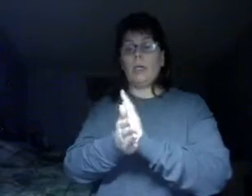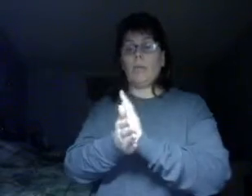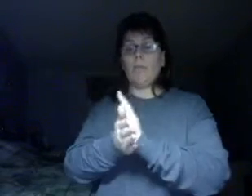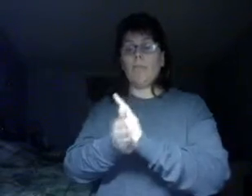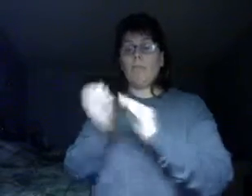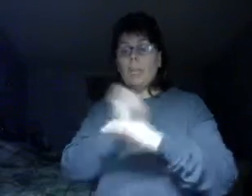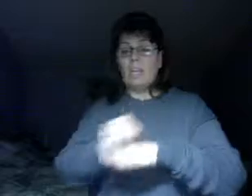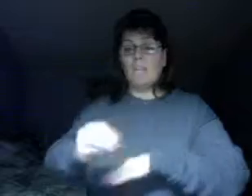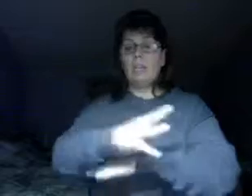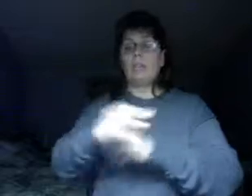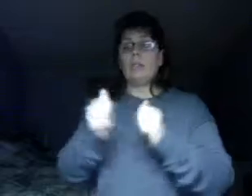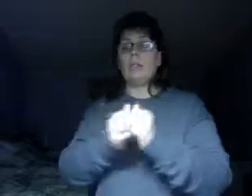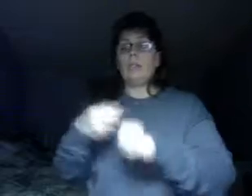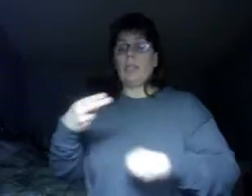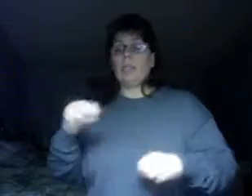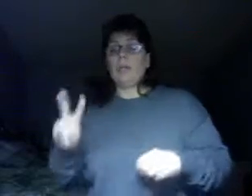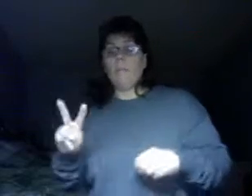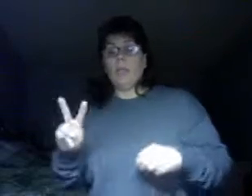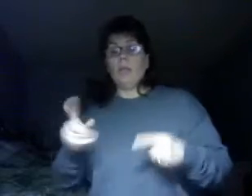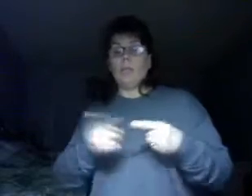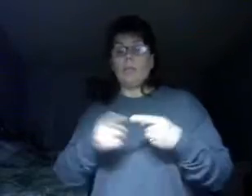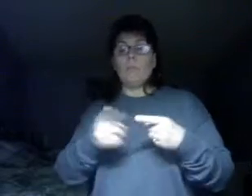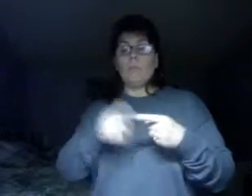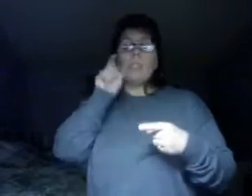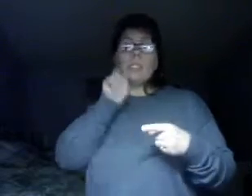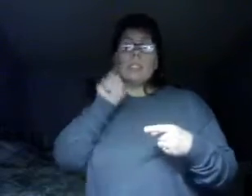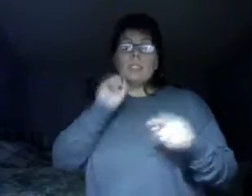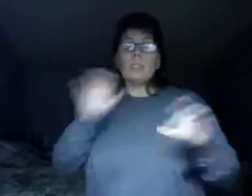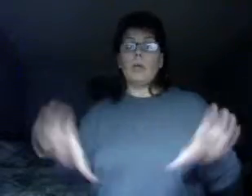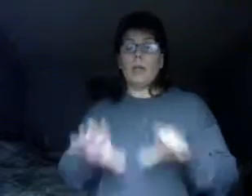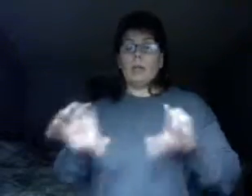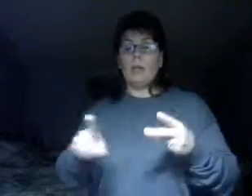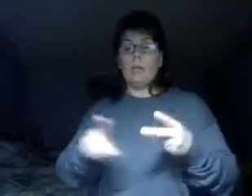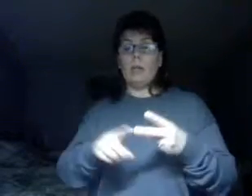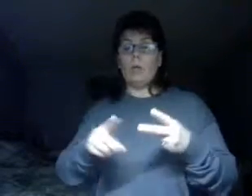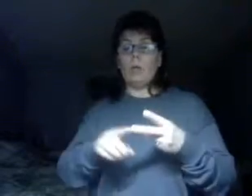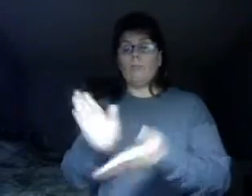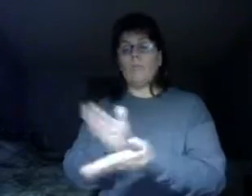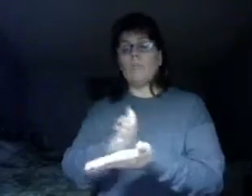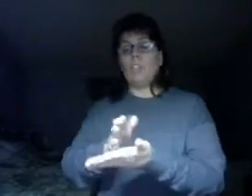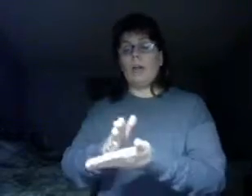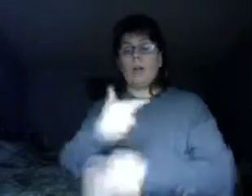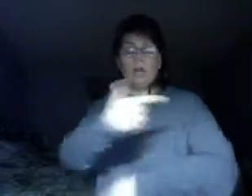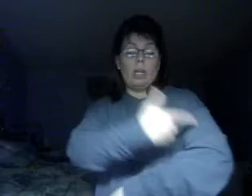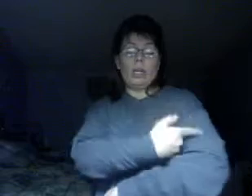activity or sharing needles and syringes. But there are other ways that people become infected with